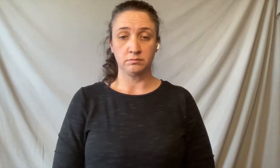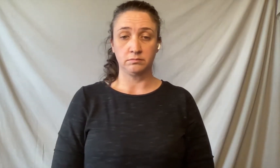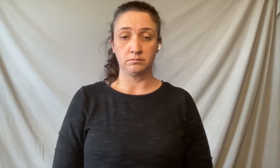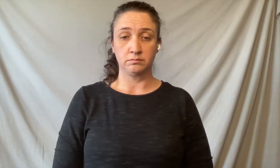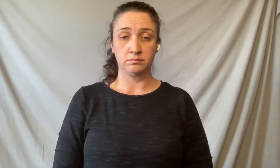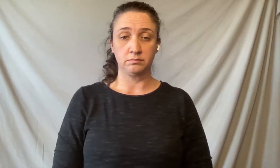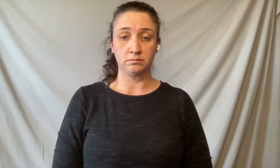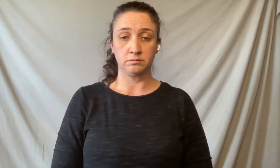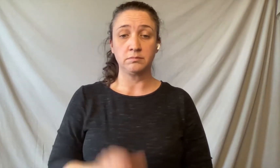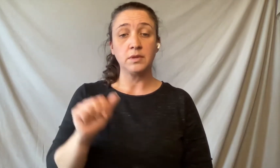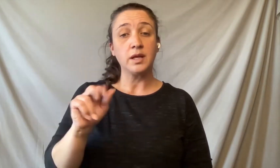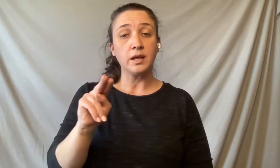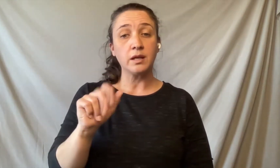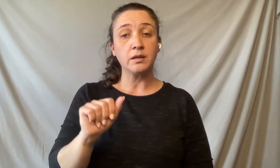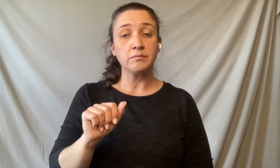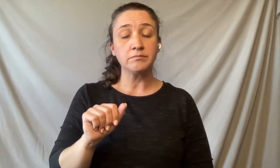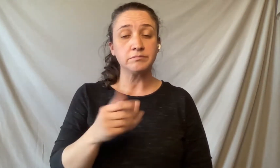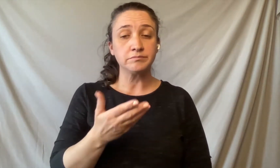Anna?